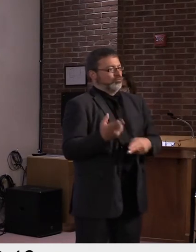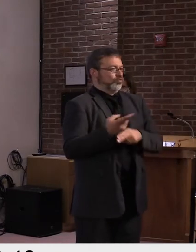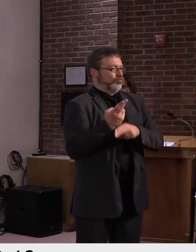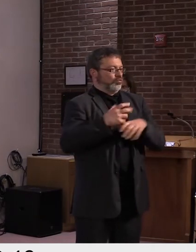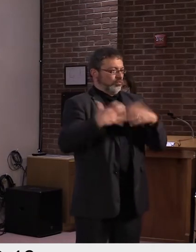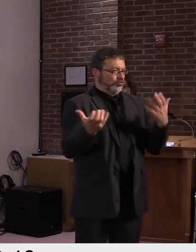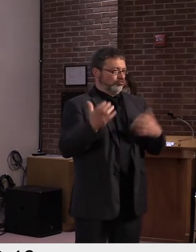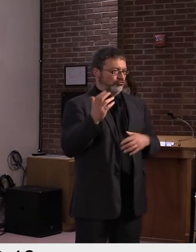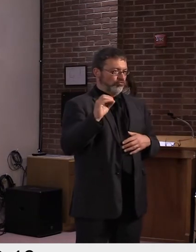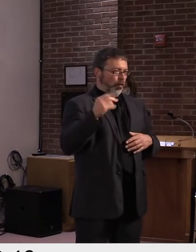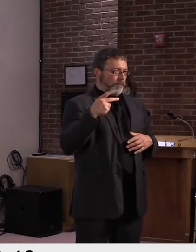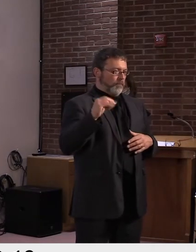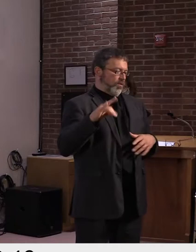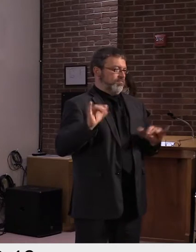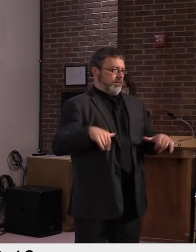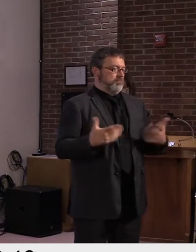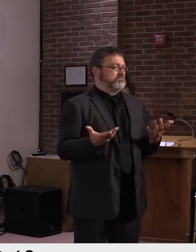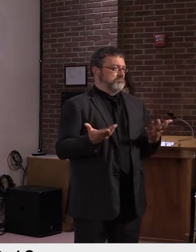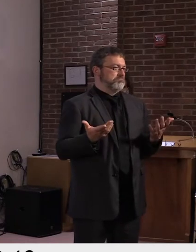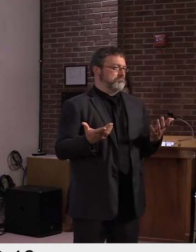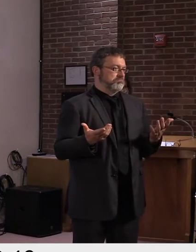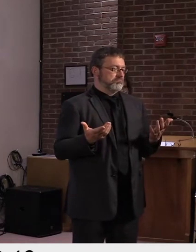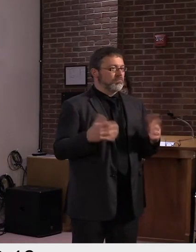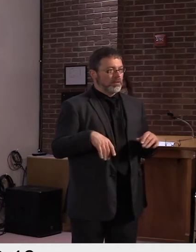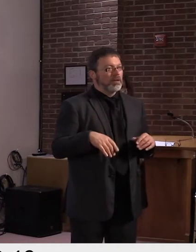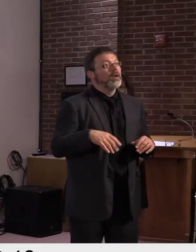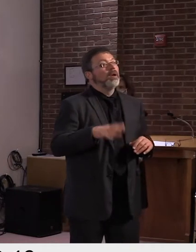whether you have an opioid use disorder or not,